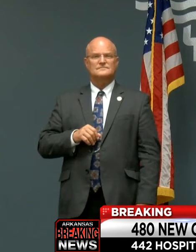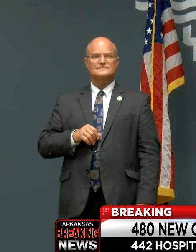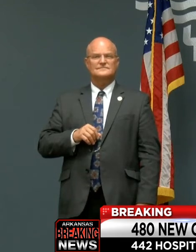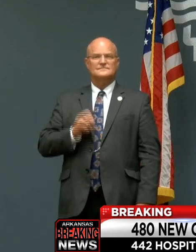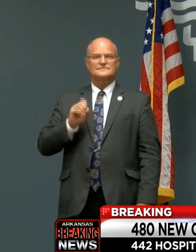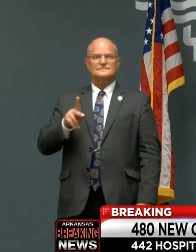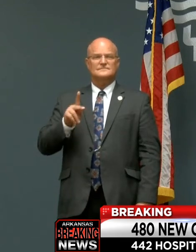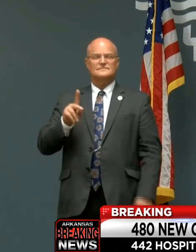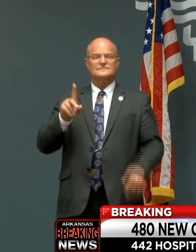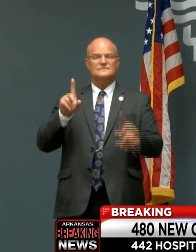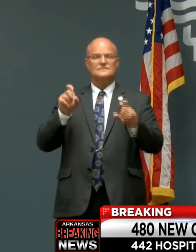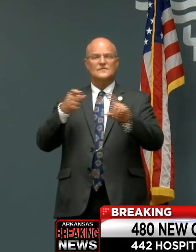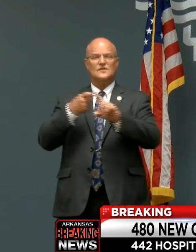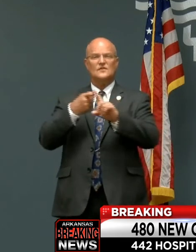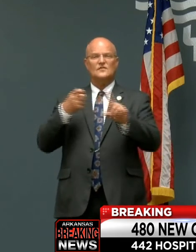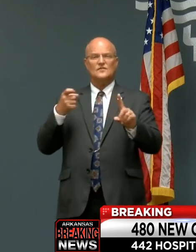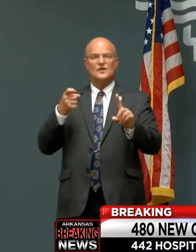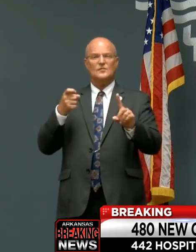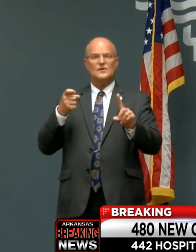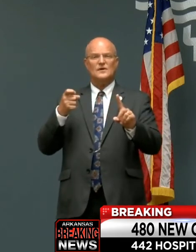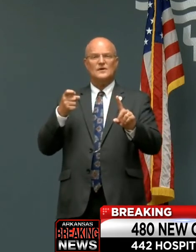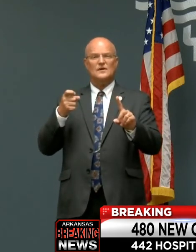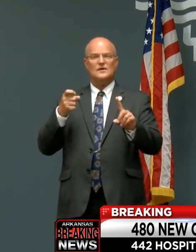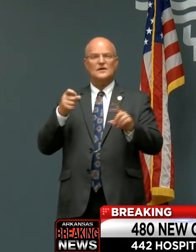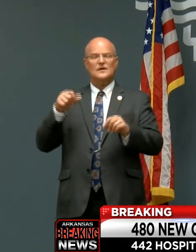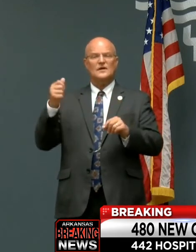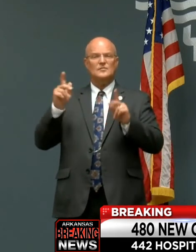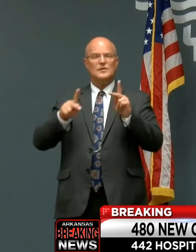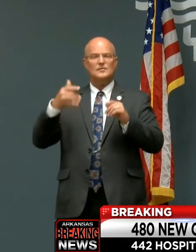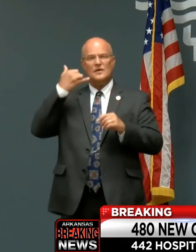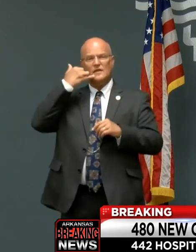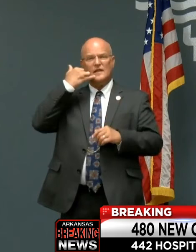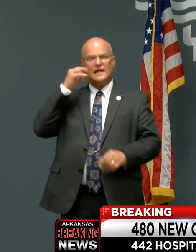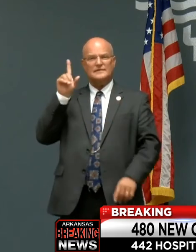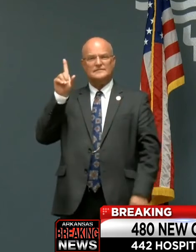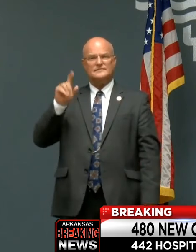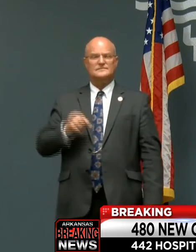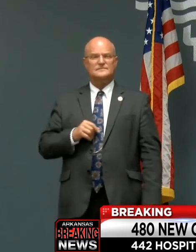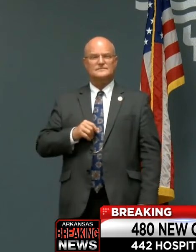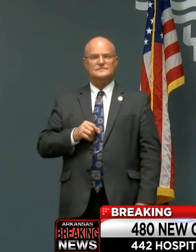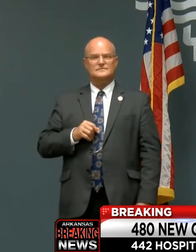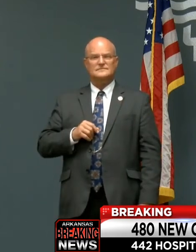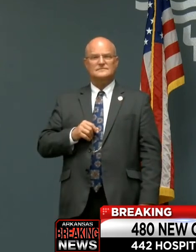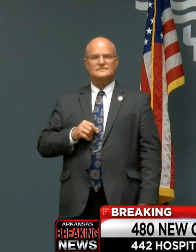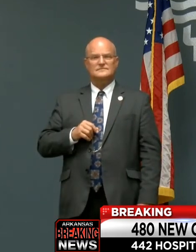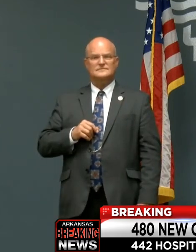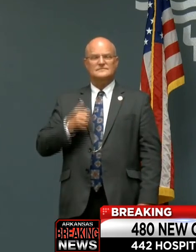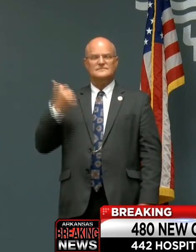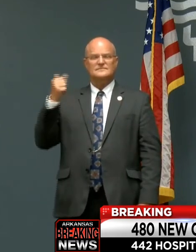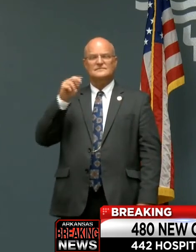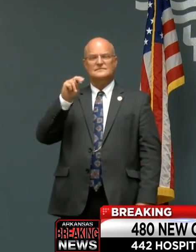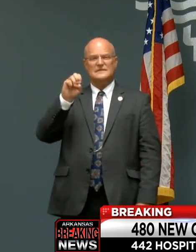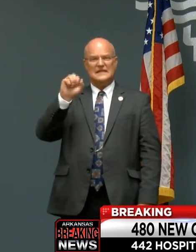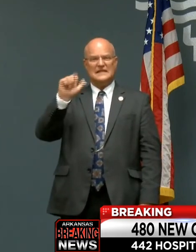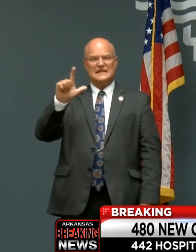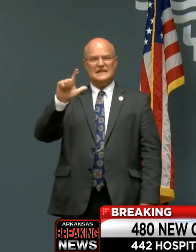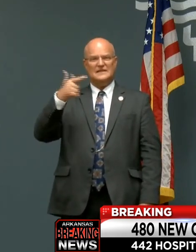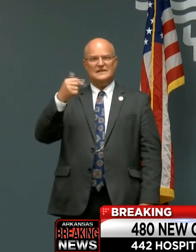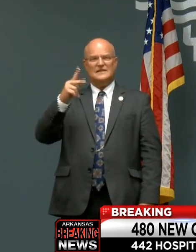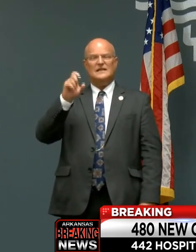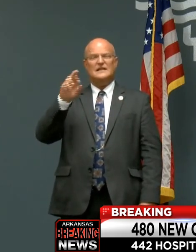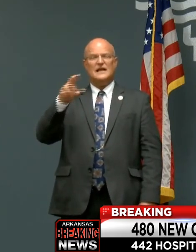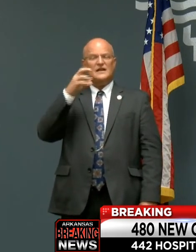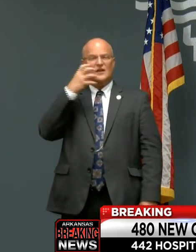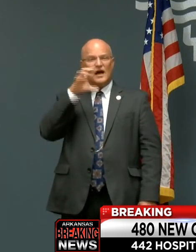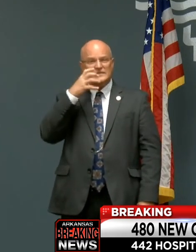Are there any questions from anyone else on the line? Good afternoon, Governor. It's Neil Gledner in Hot Springs.